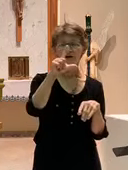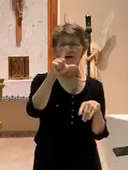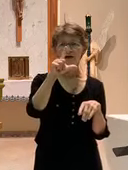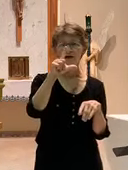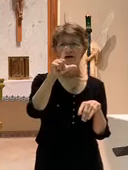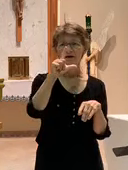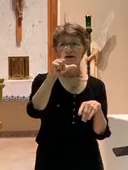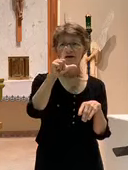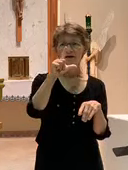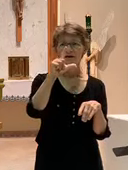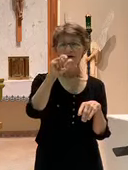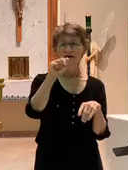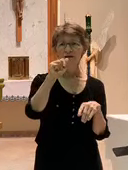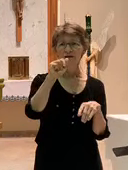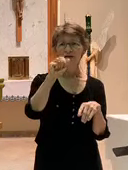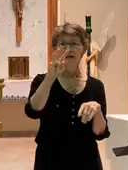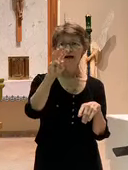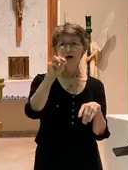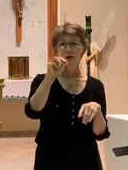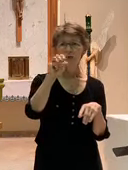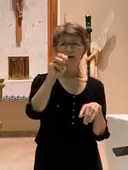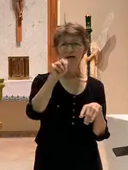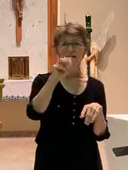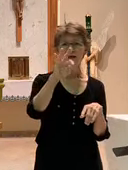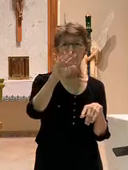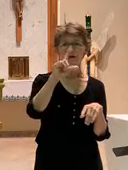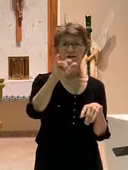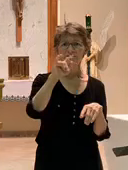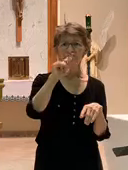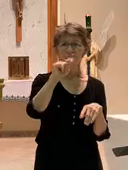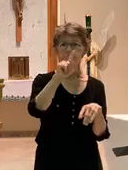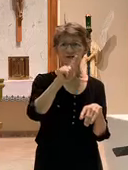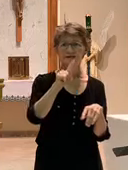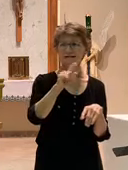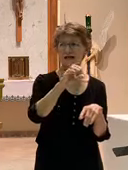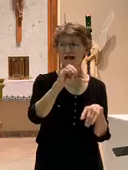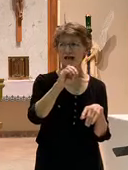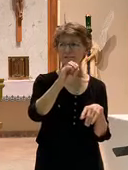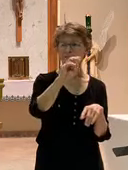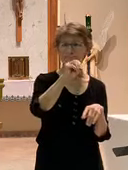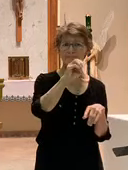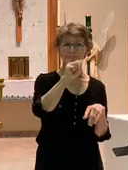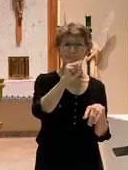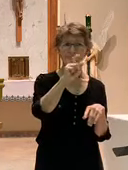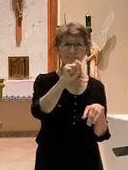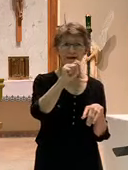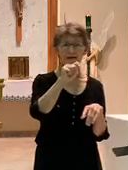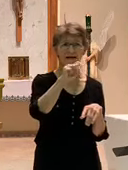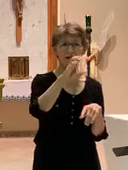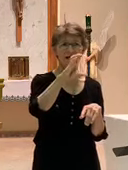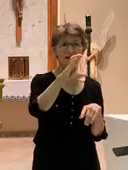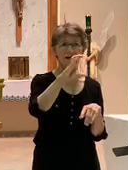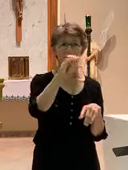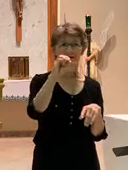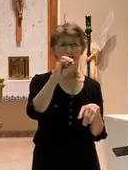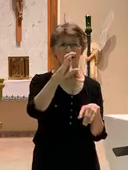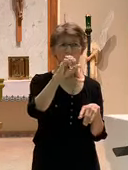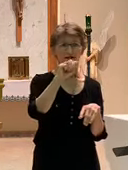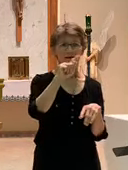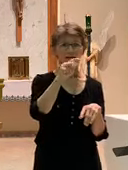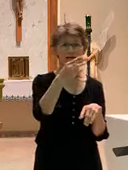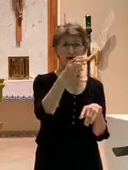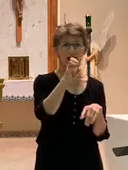Flisk, and for Matt and Catherine Berg, whom this Holy Mass is being offered, let us